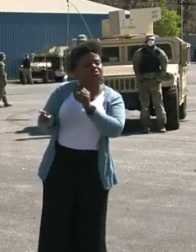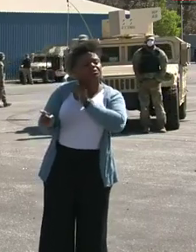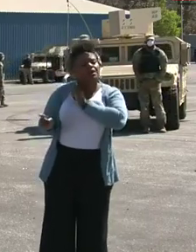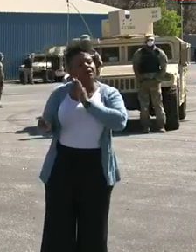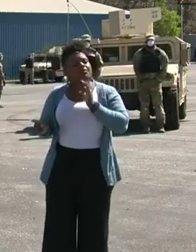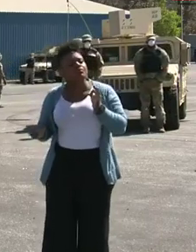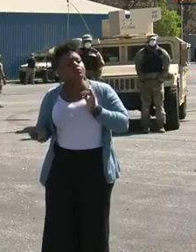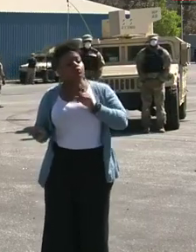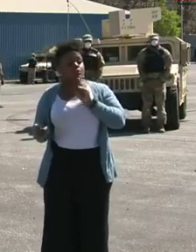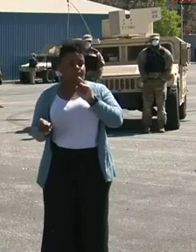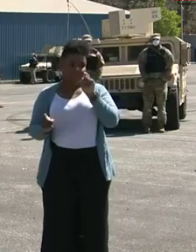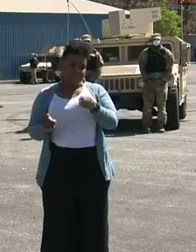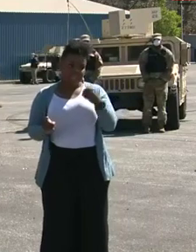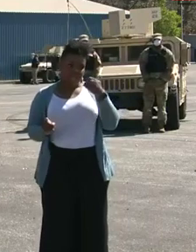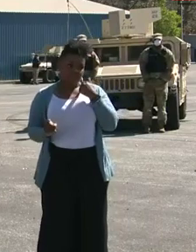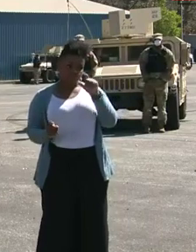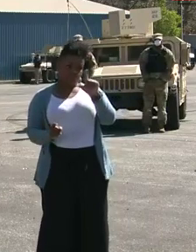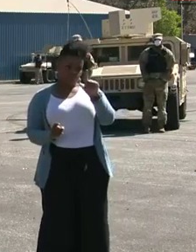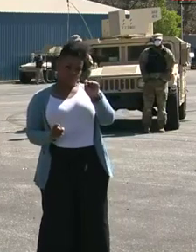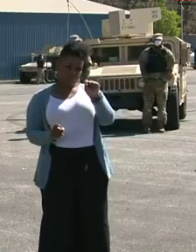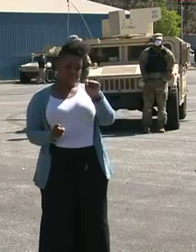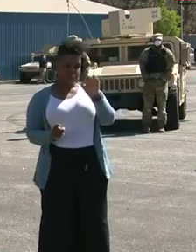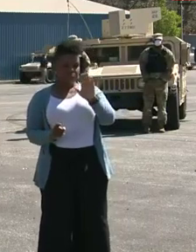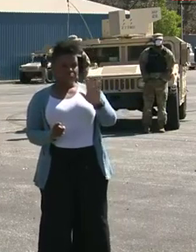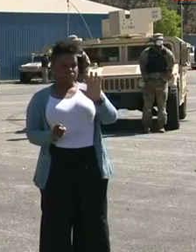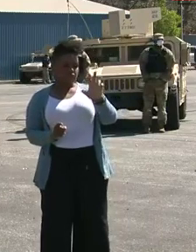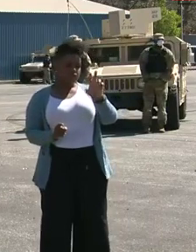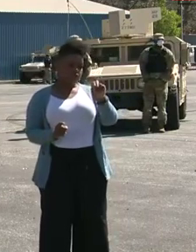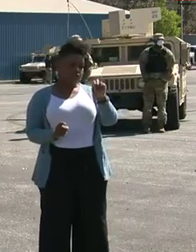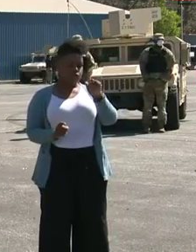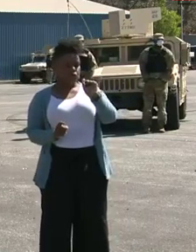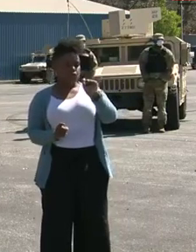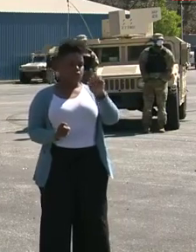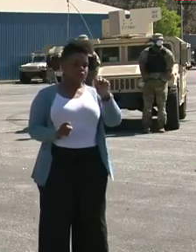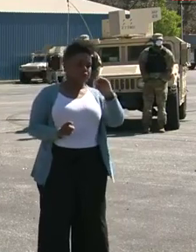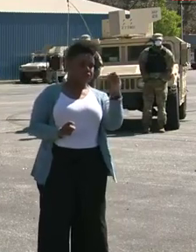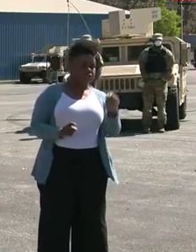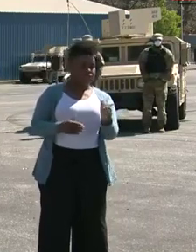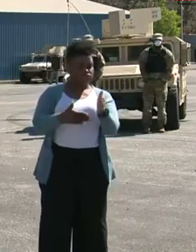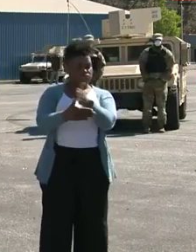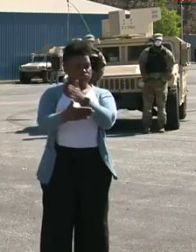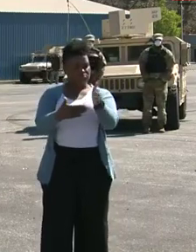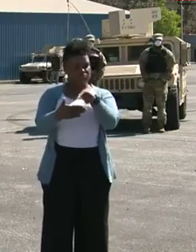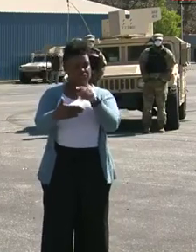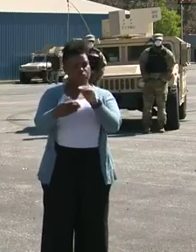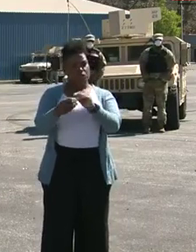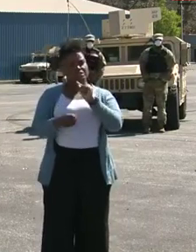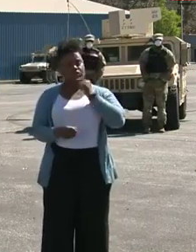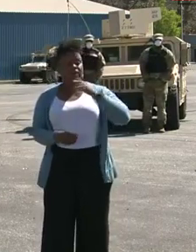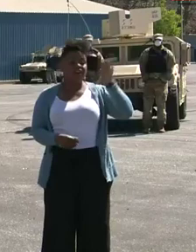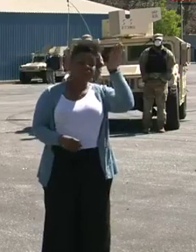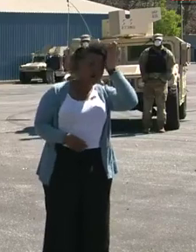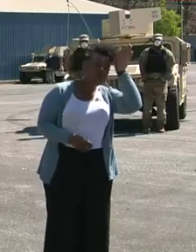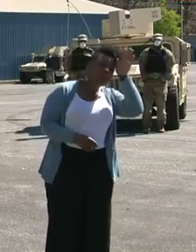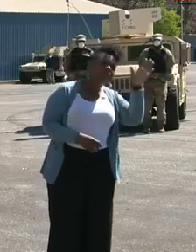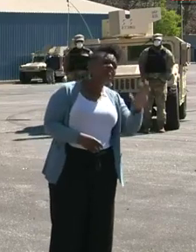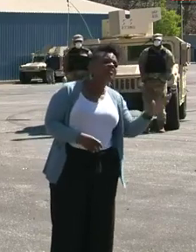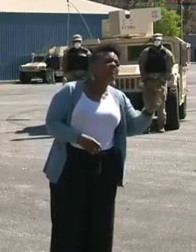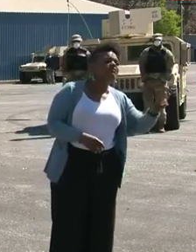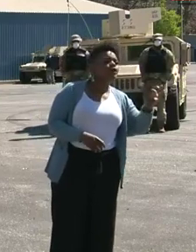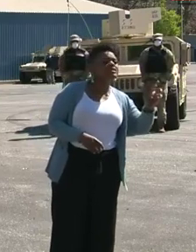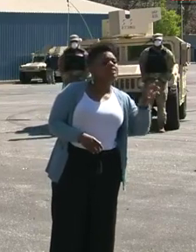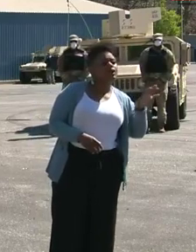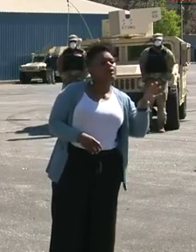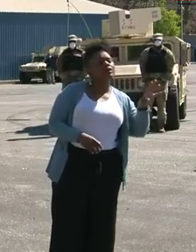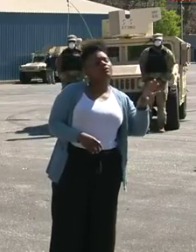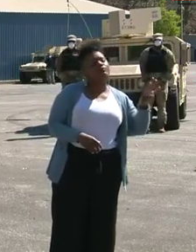or 30% out. So for fire, that would be 400 to 600 people. Police, you're talking, around 800